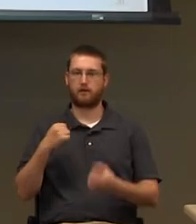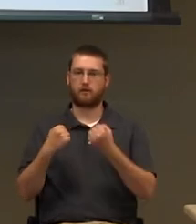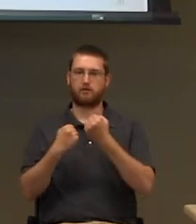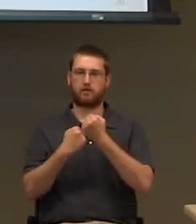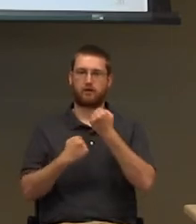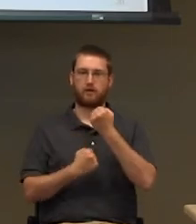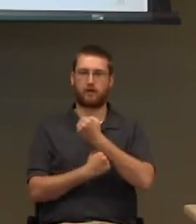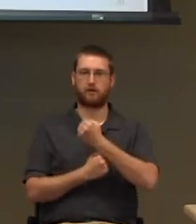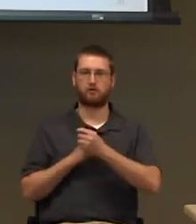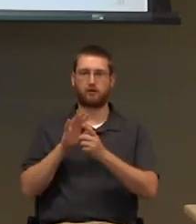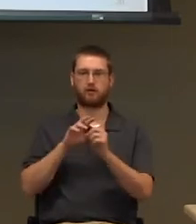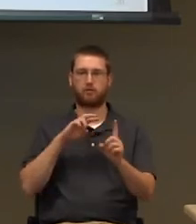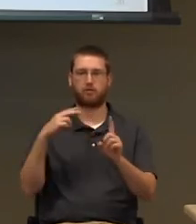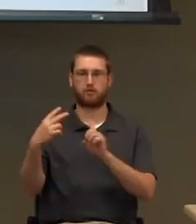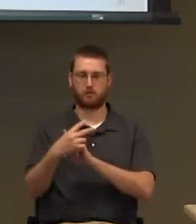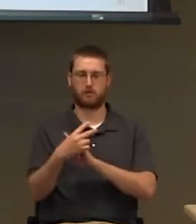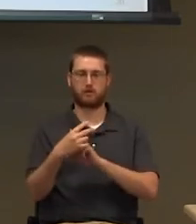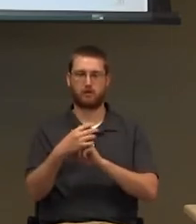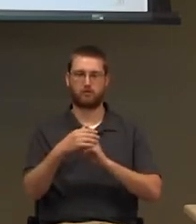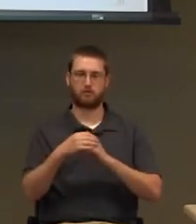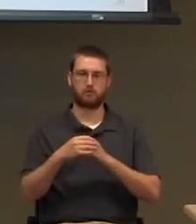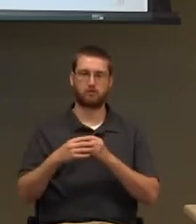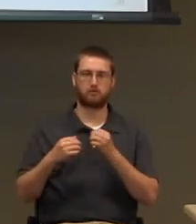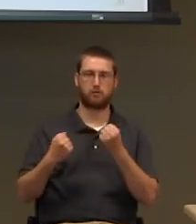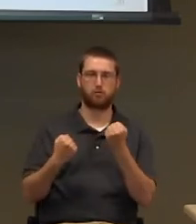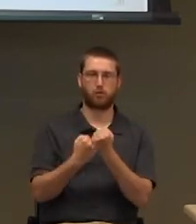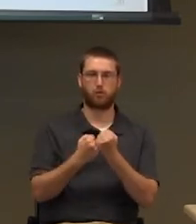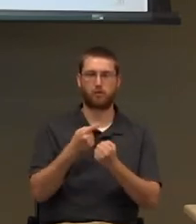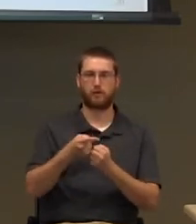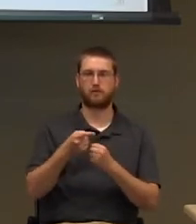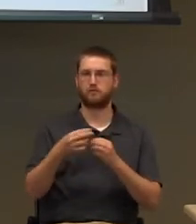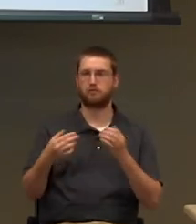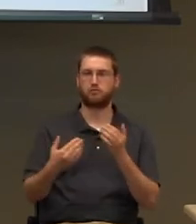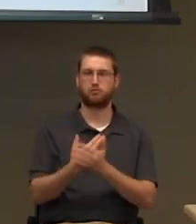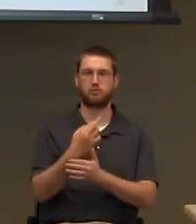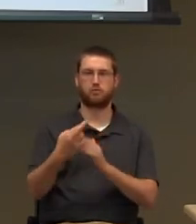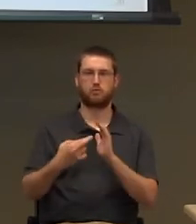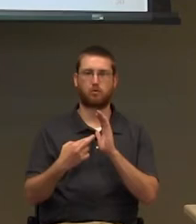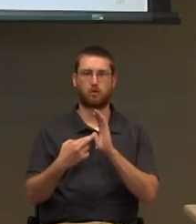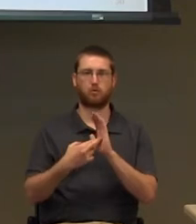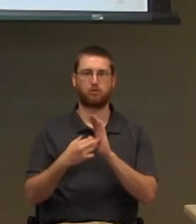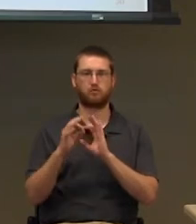they have been supportive and endorse this new role. Of this new role. Yes.